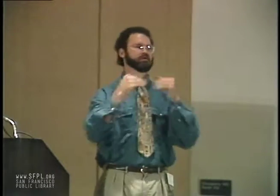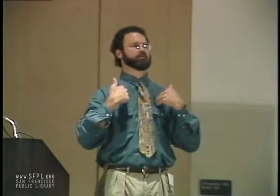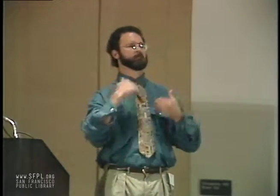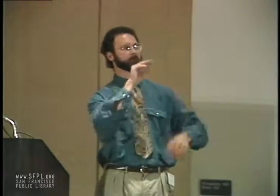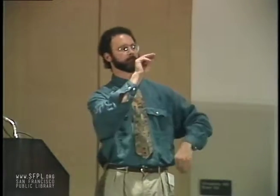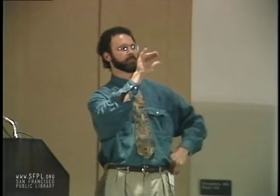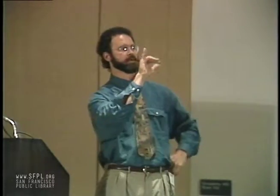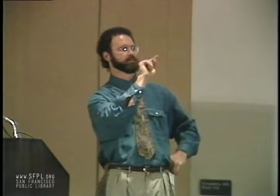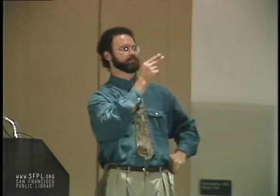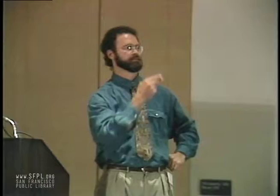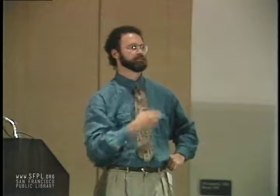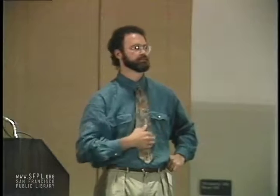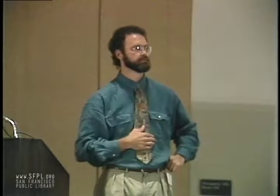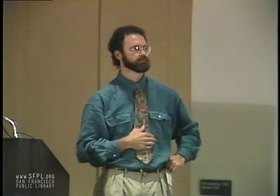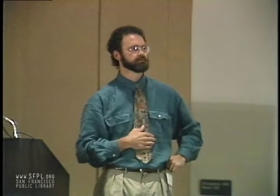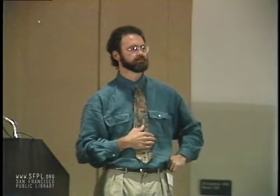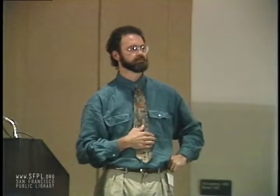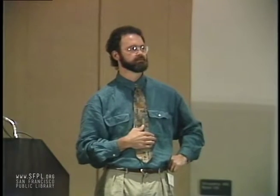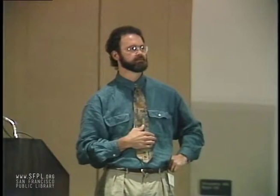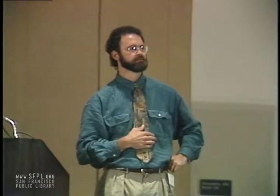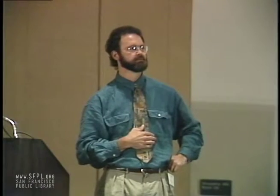In any culture, it's important to have myths.